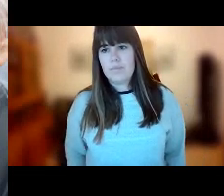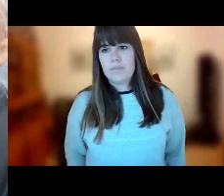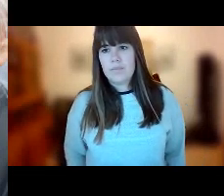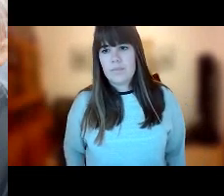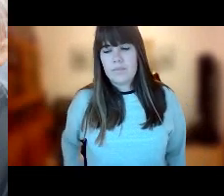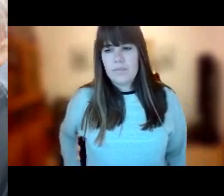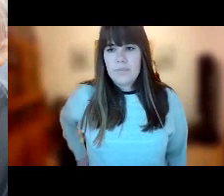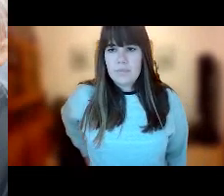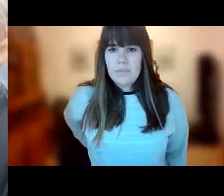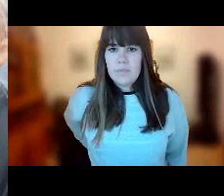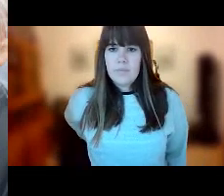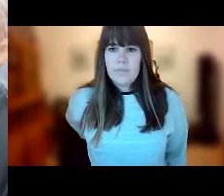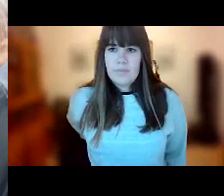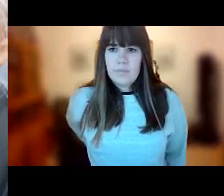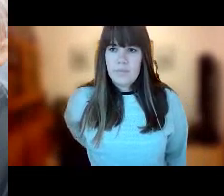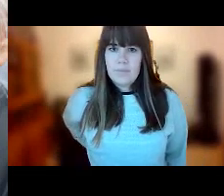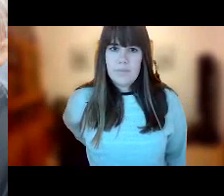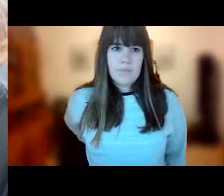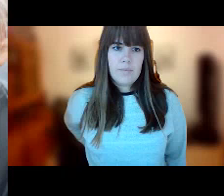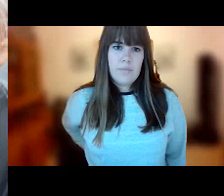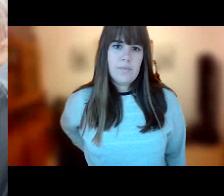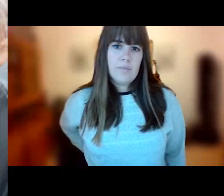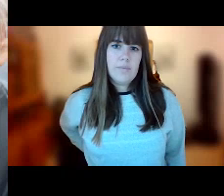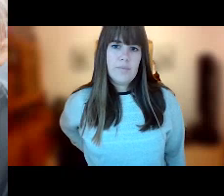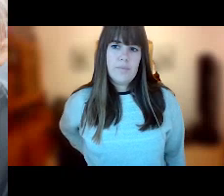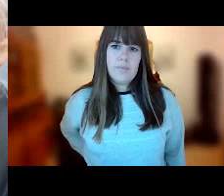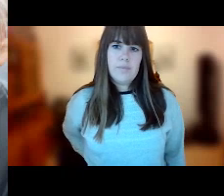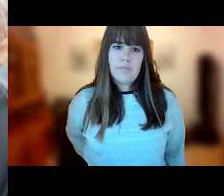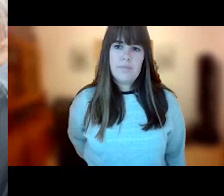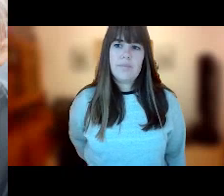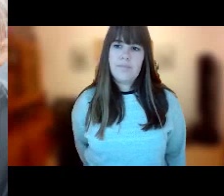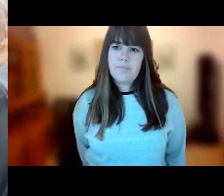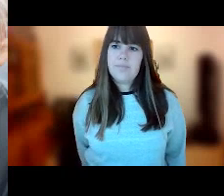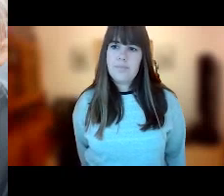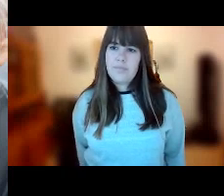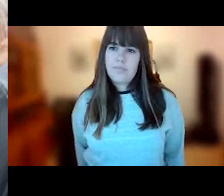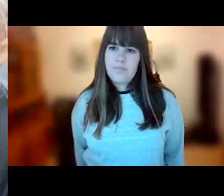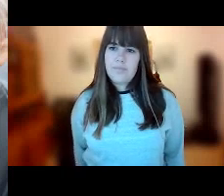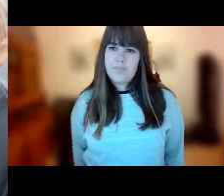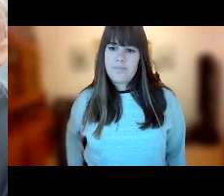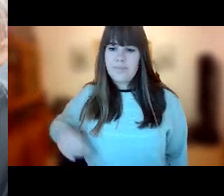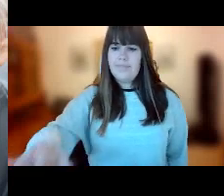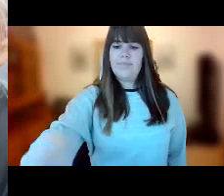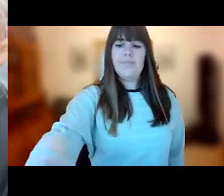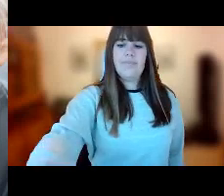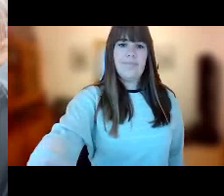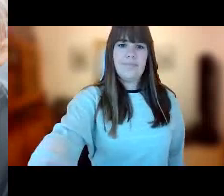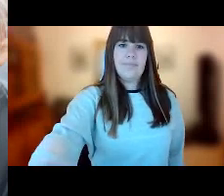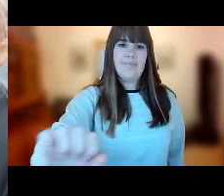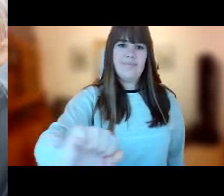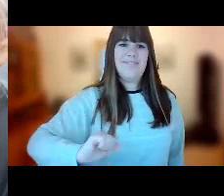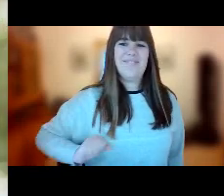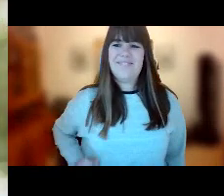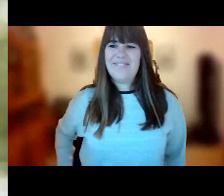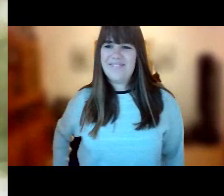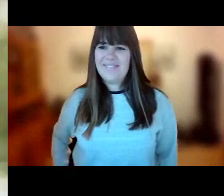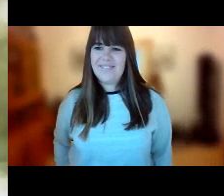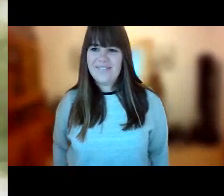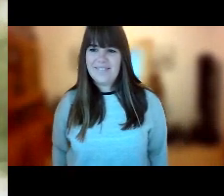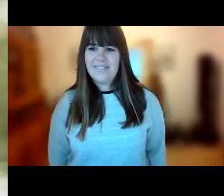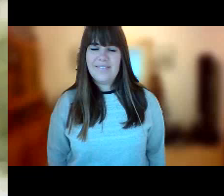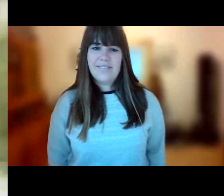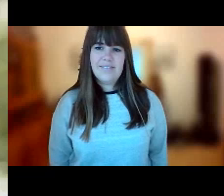local action. So a great opportunity to sign up to that community of practice. And then finally, next slide, please. There